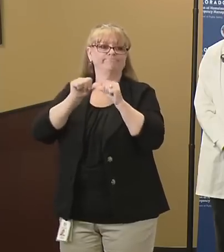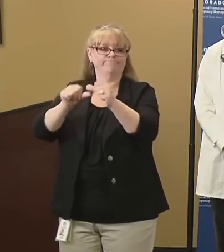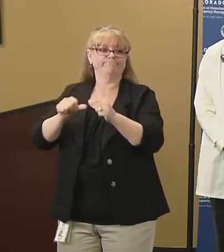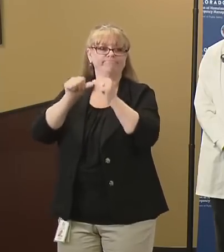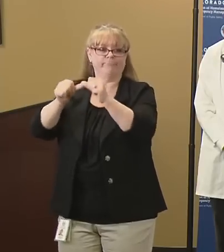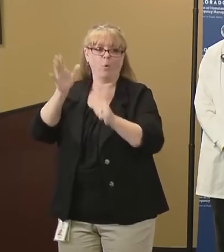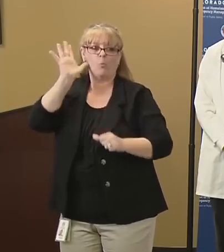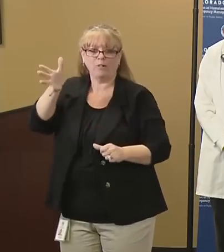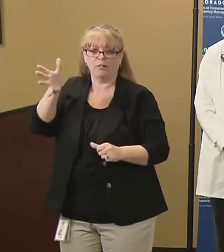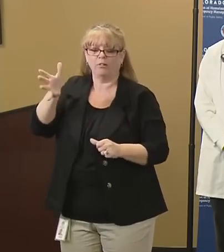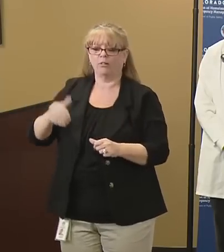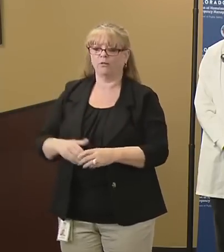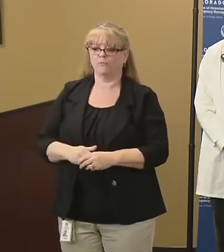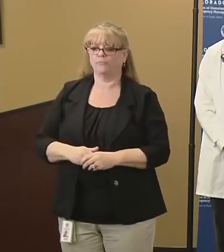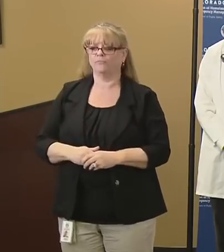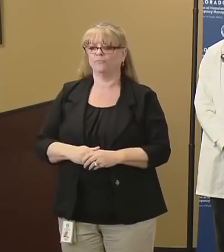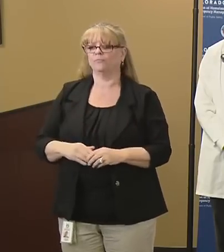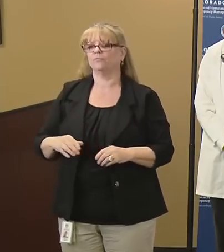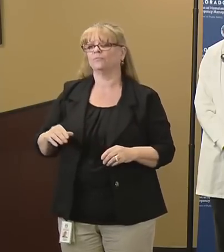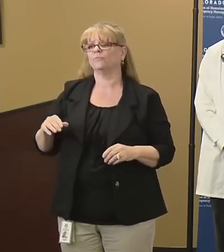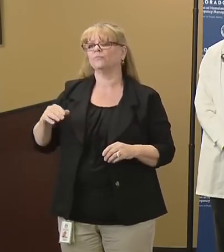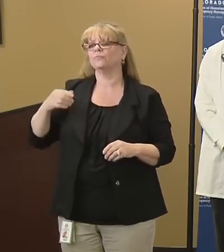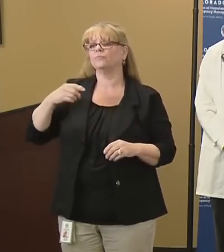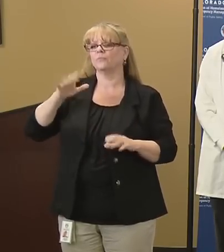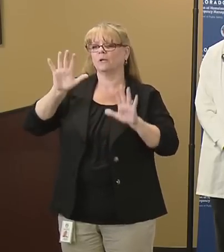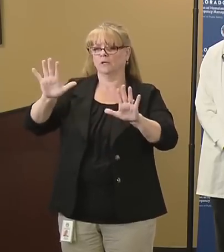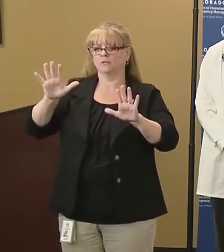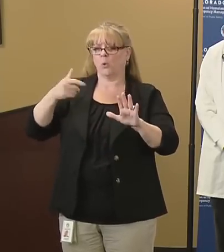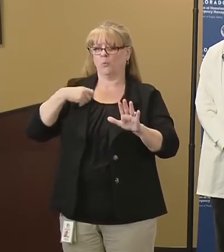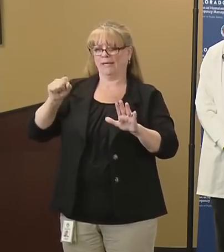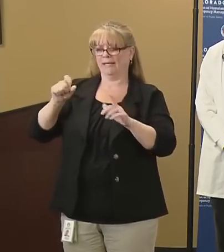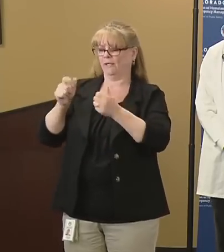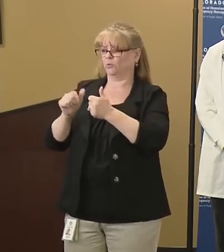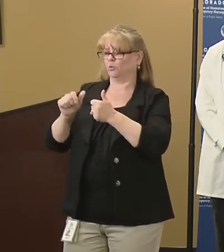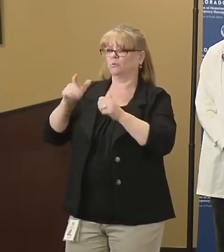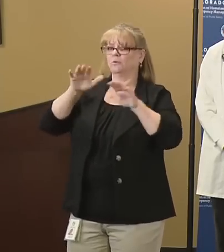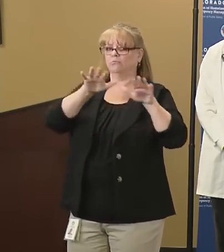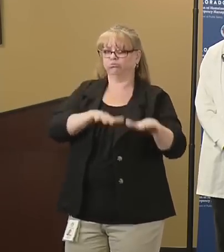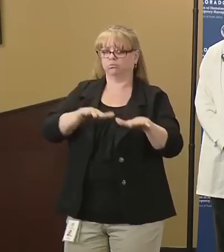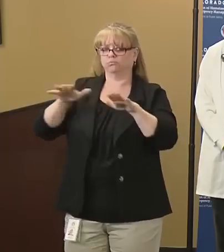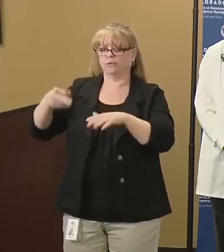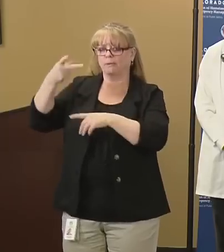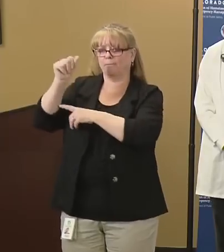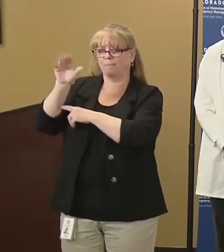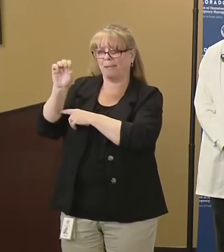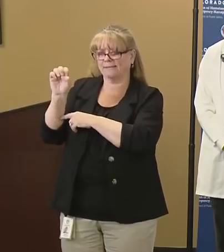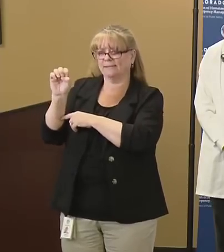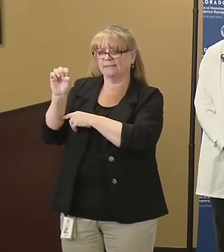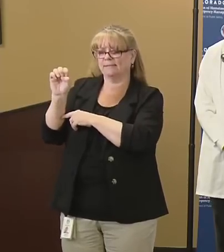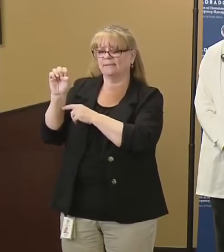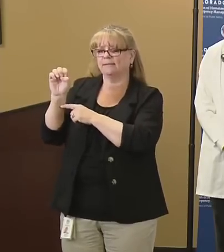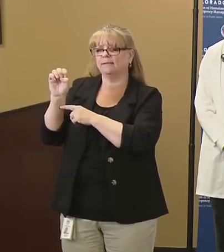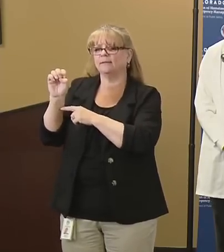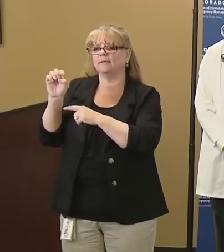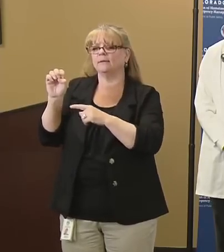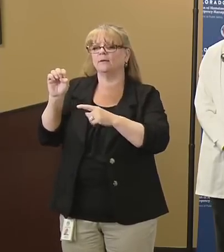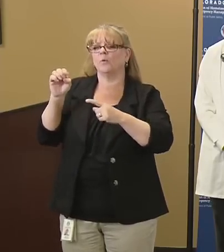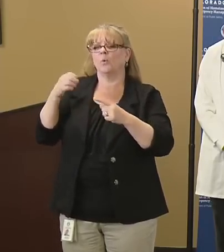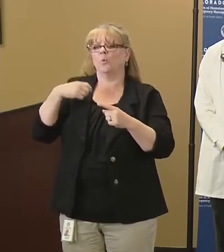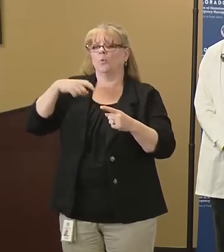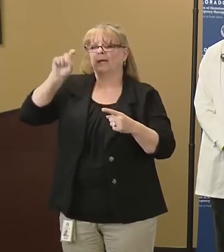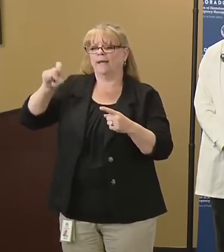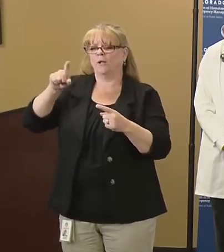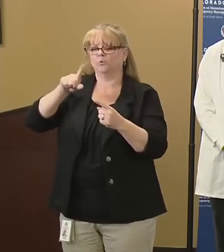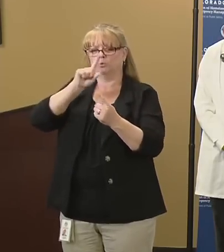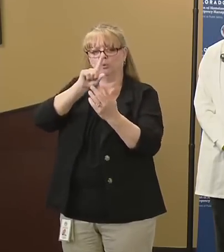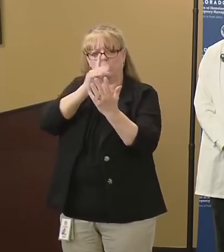are and the people here at the Emergency Operations Center, just as you are. We need to get through this in a sustainable way, which means finding new ways